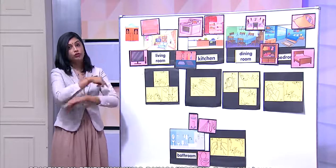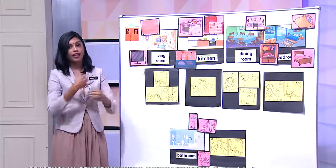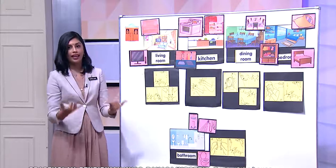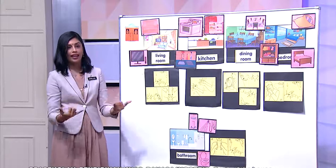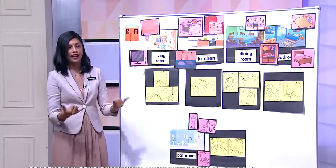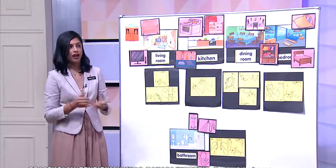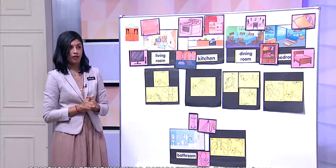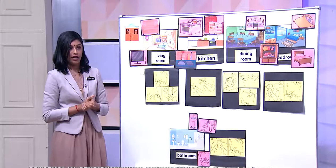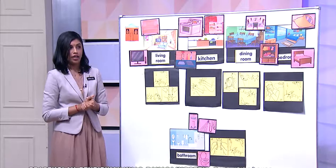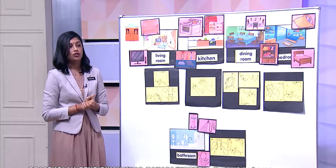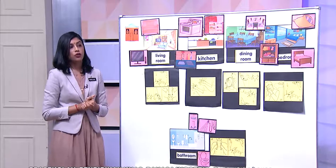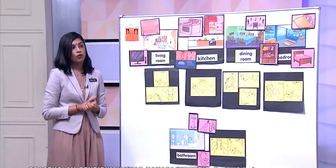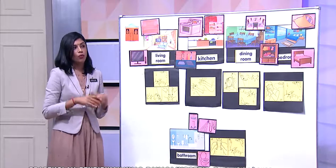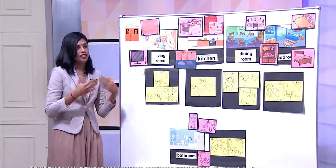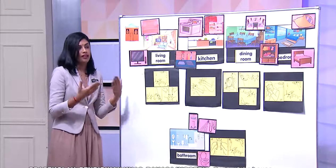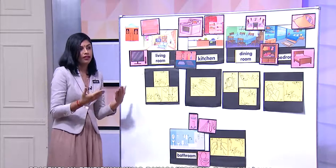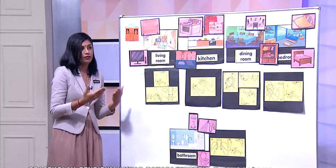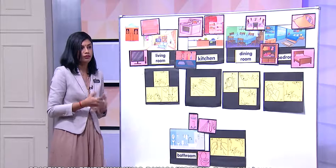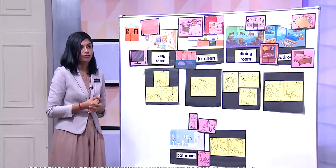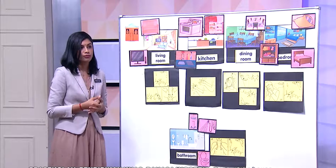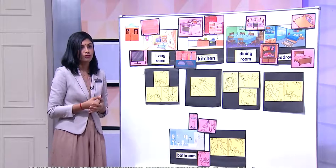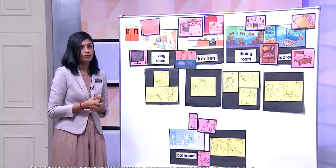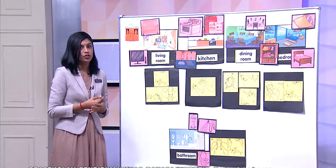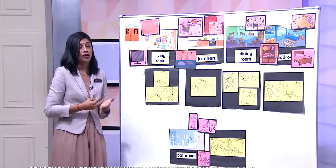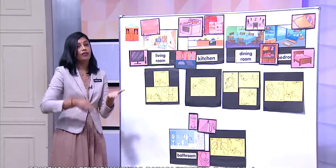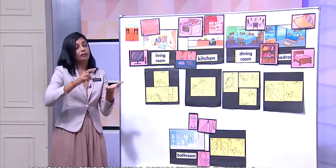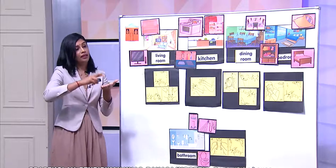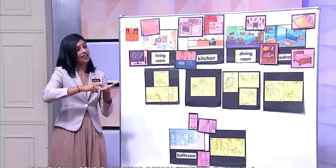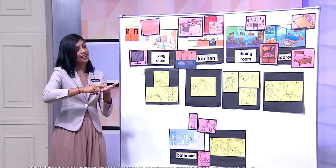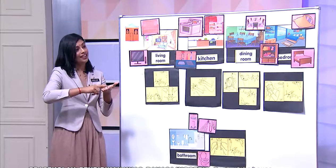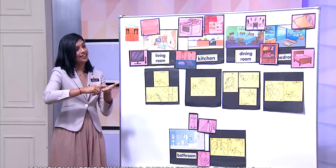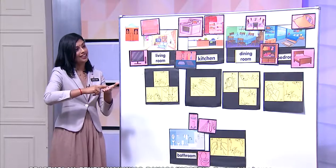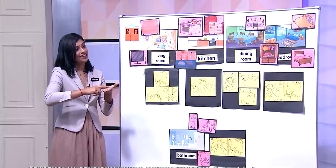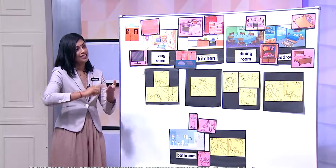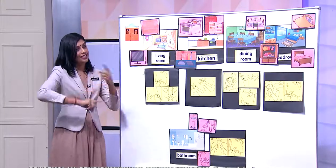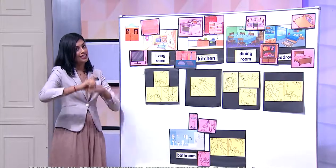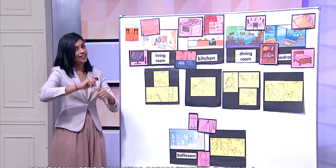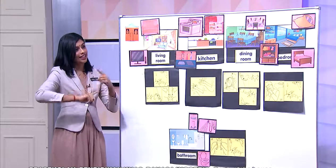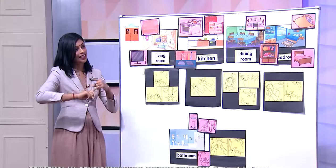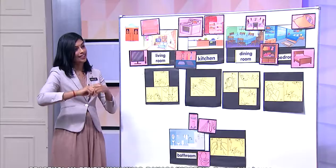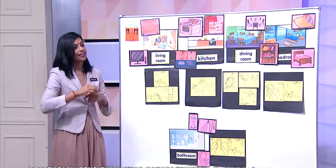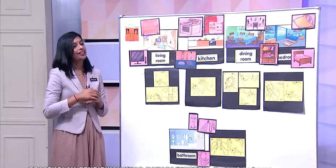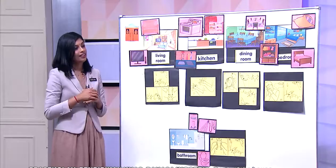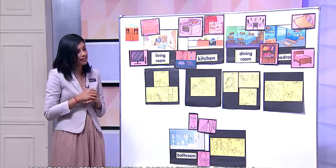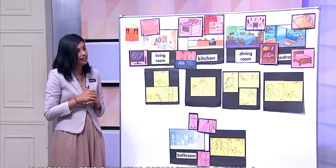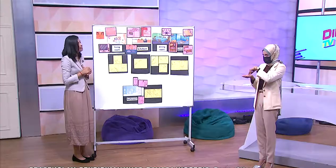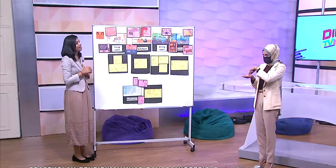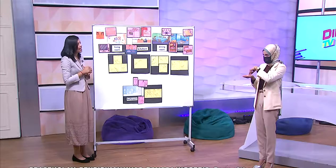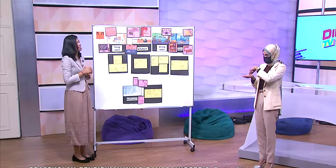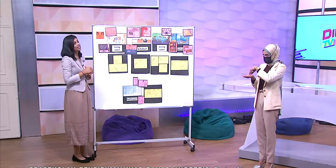today. Alright, so what shall we do? Mm-hmm. Shall we repeat the... I think signing. We shall repeat it again. Yes, we